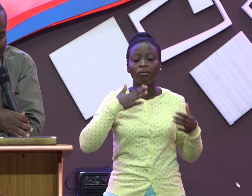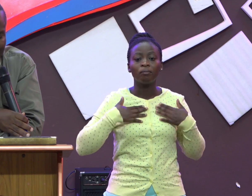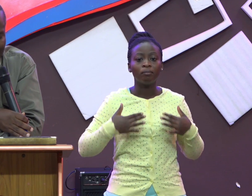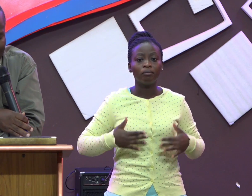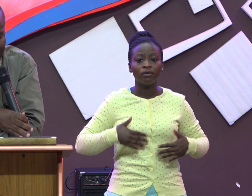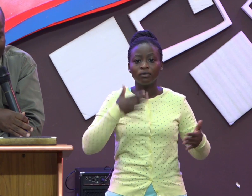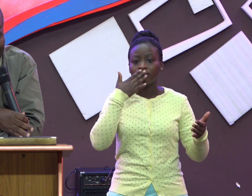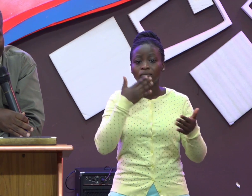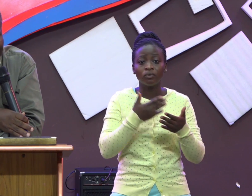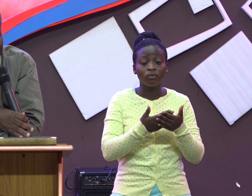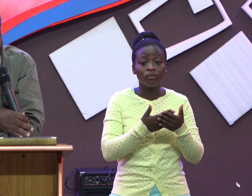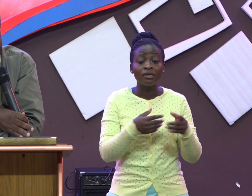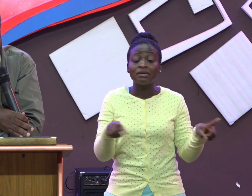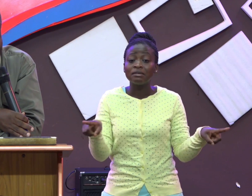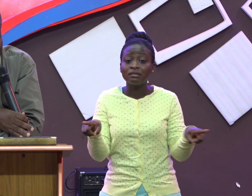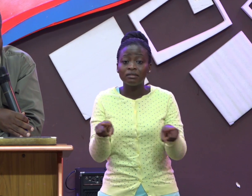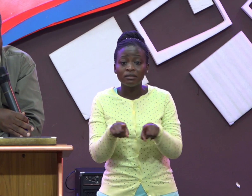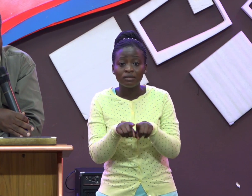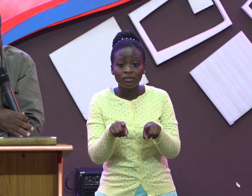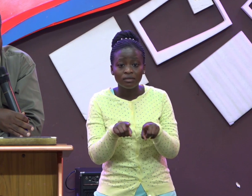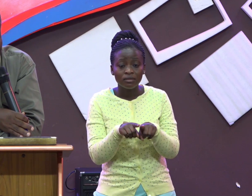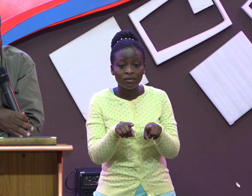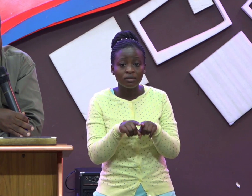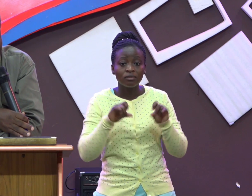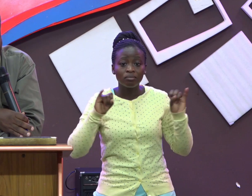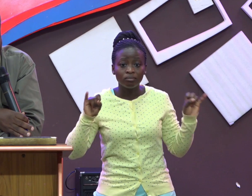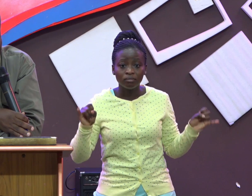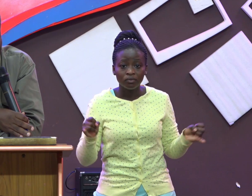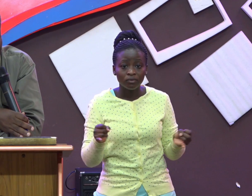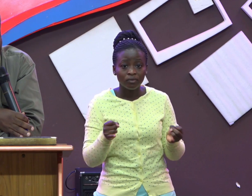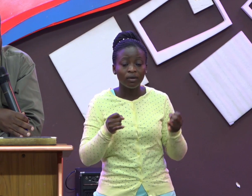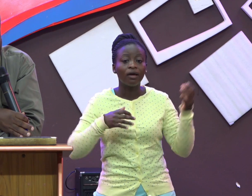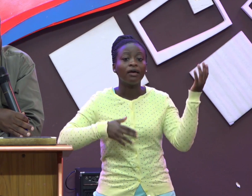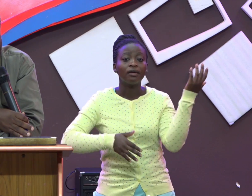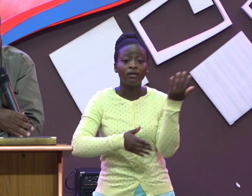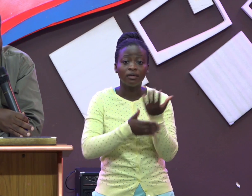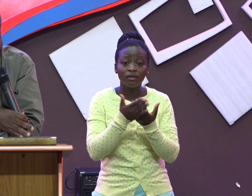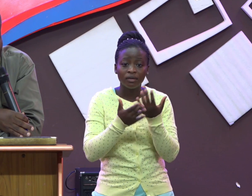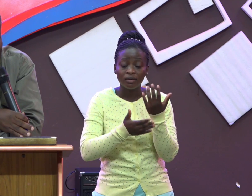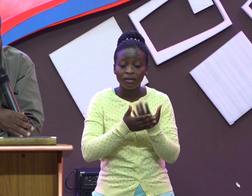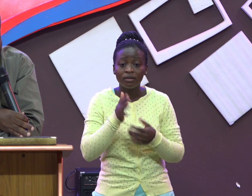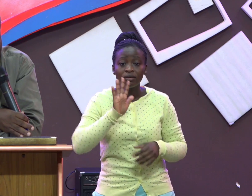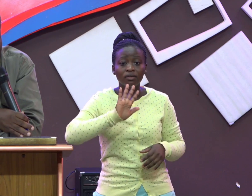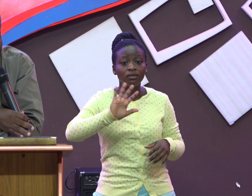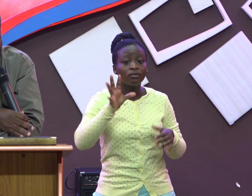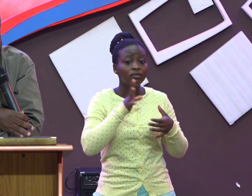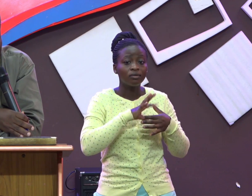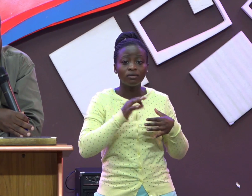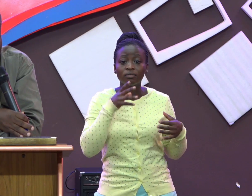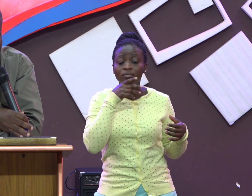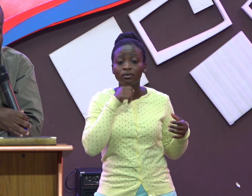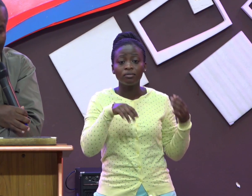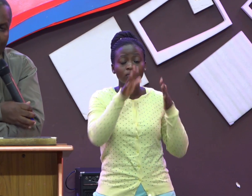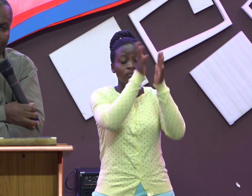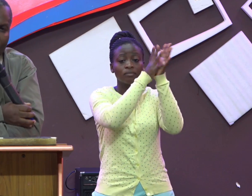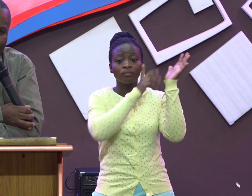should struggle. To so much mind about the state of your inner man.